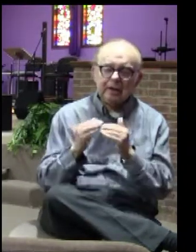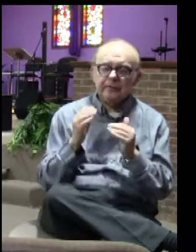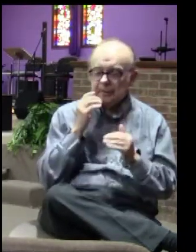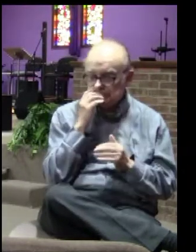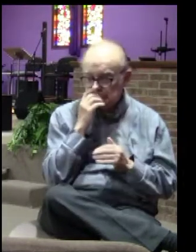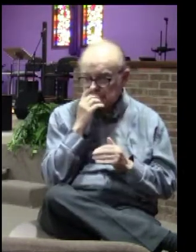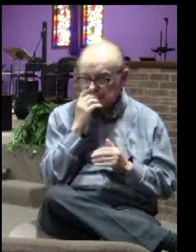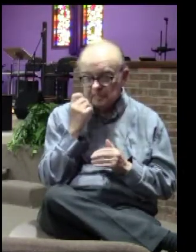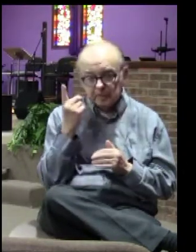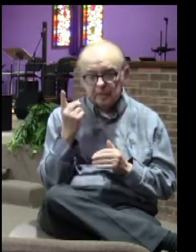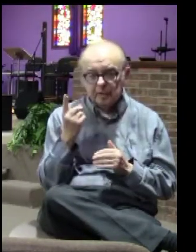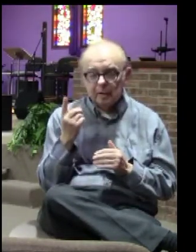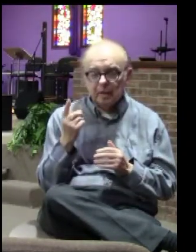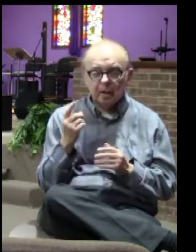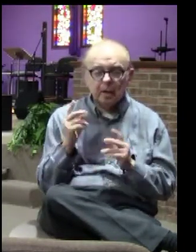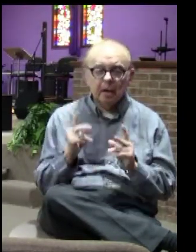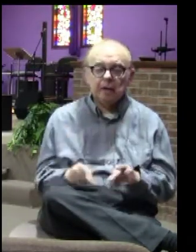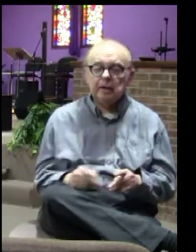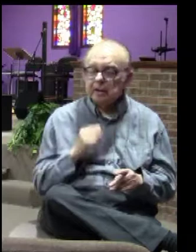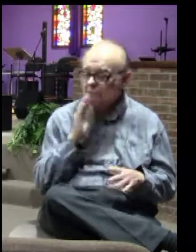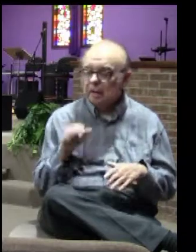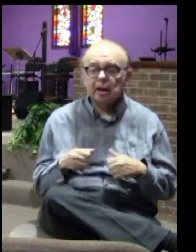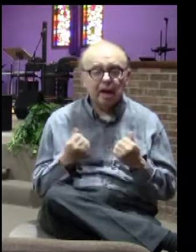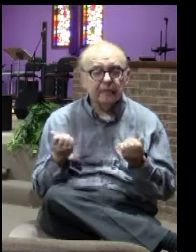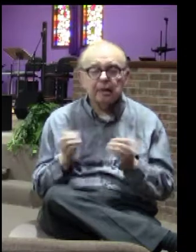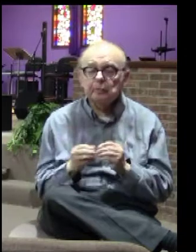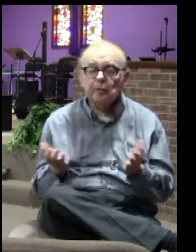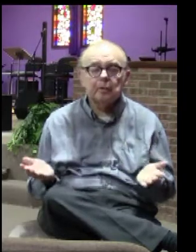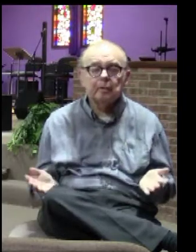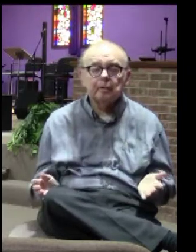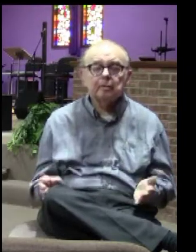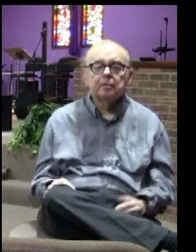And they haven't realized that the person isn't even alive anymore.